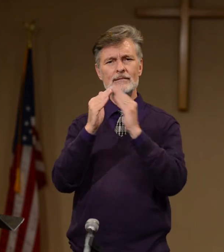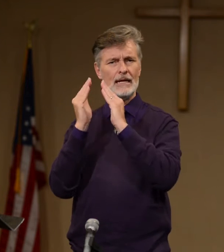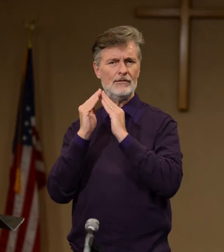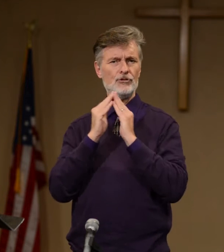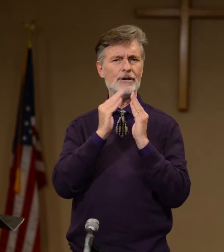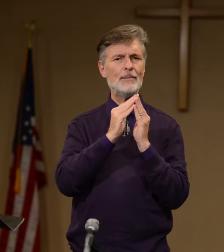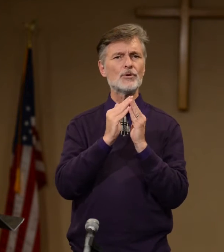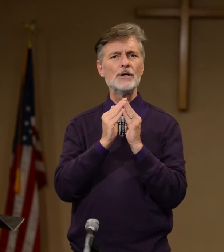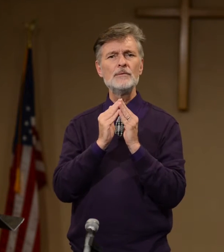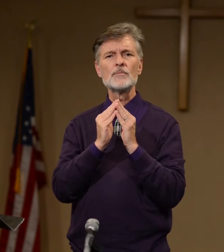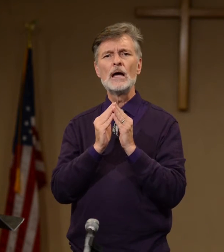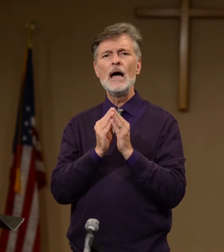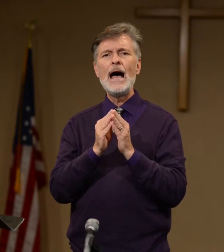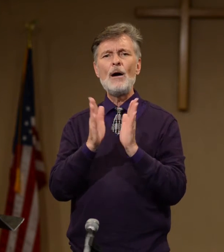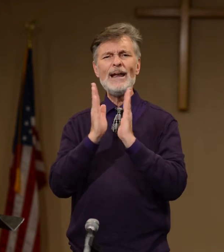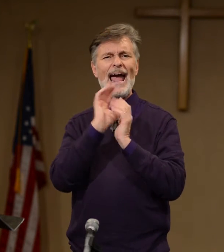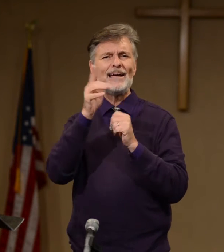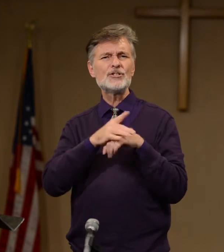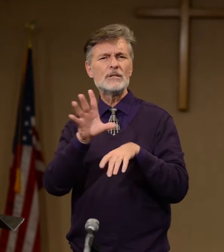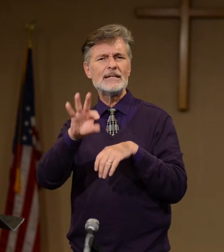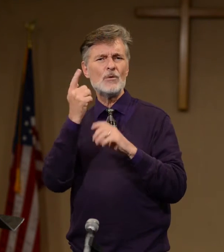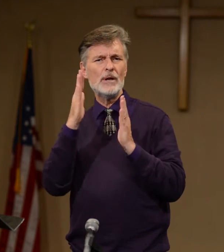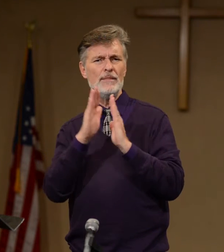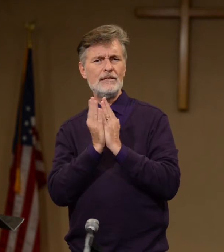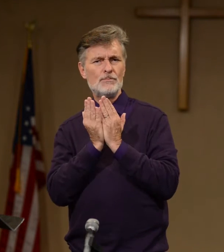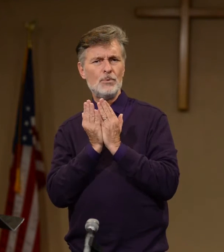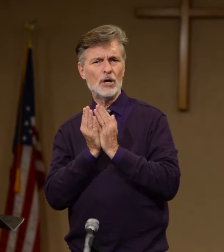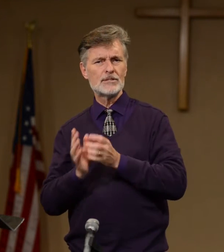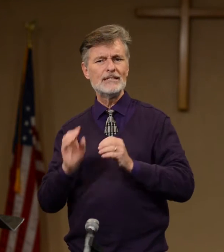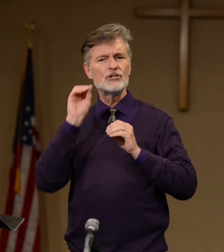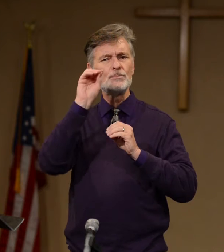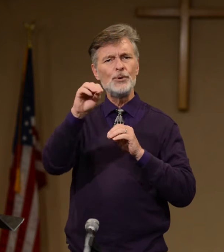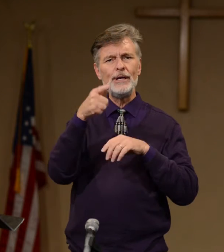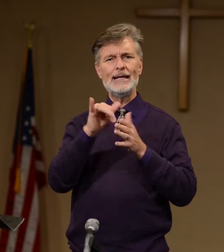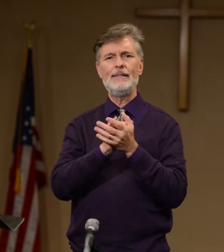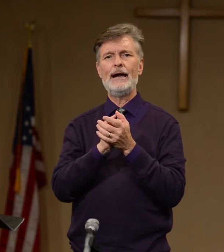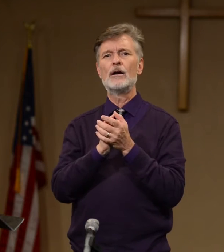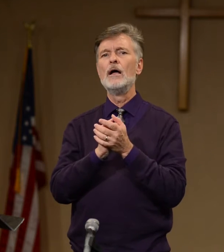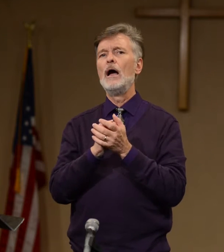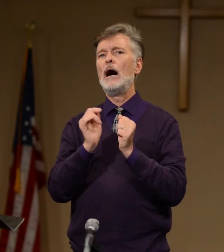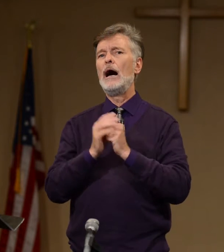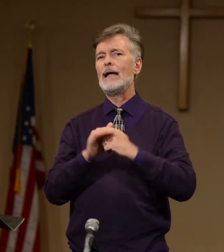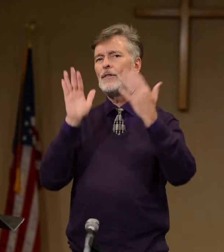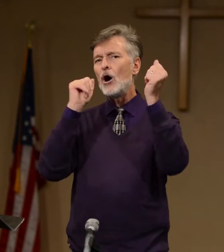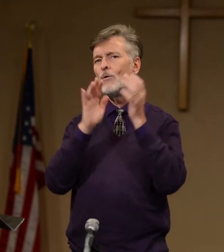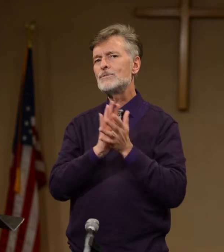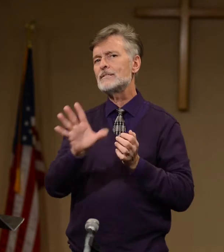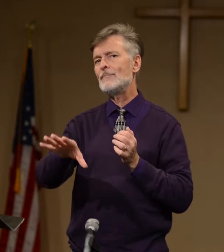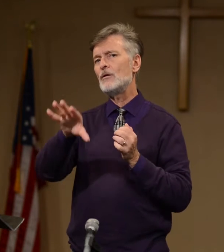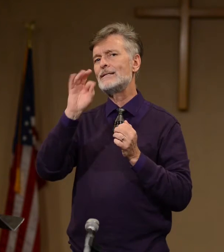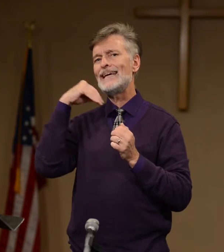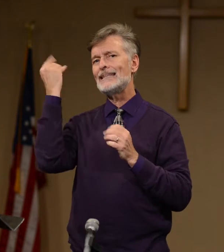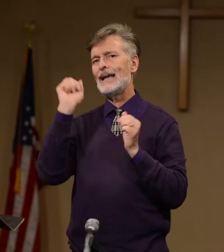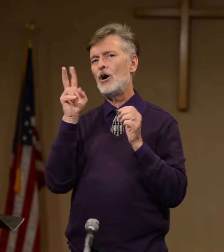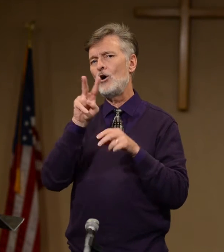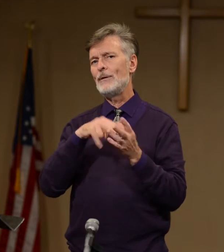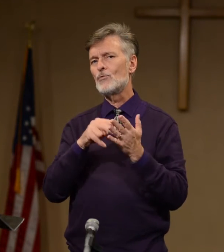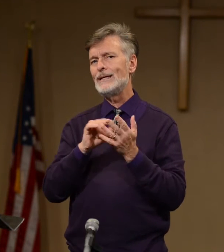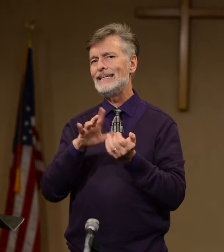in your neighborhood, I want to ask you to take one of these books and just put in there in the hopes that somebody would take that home and read and